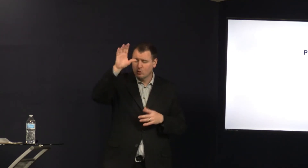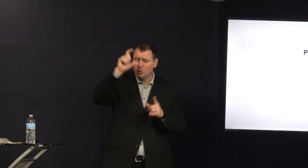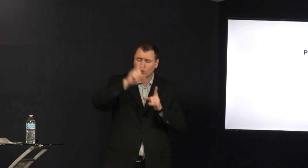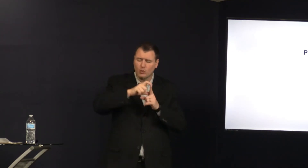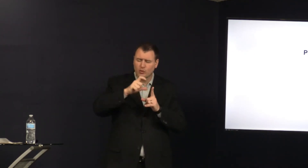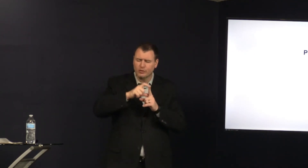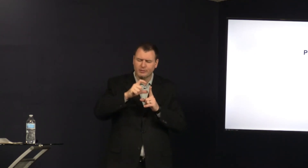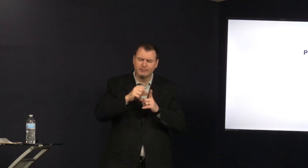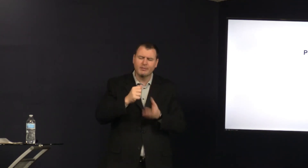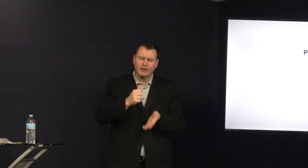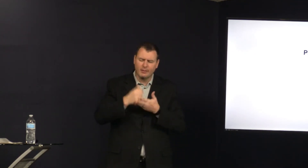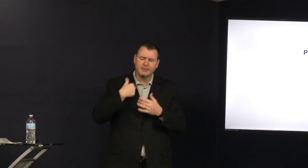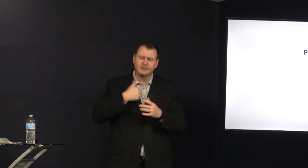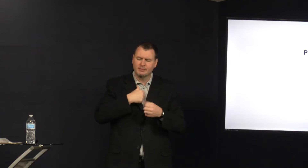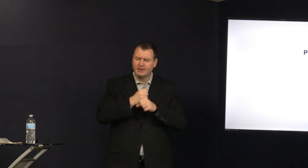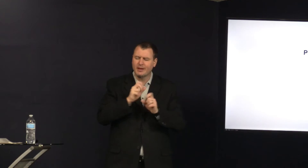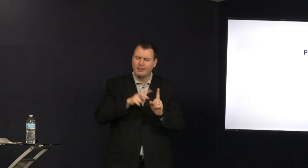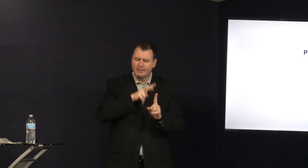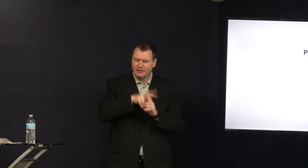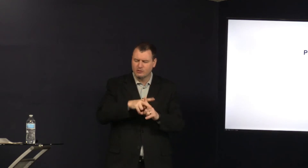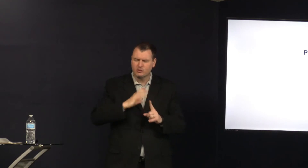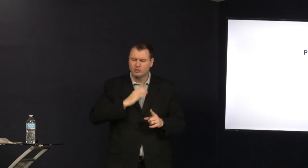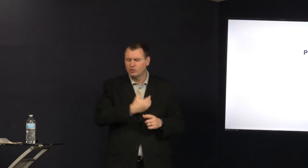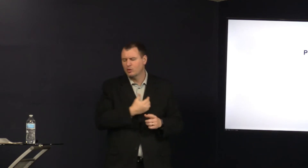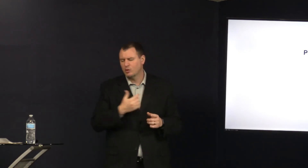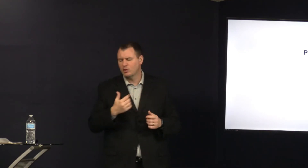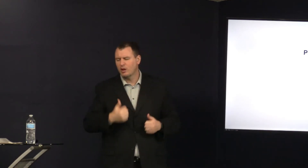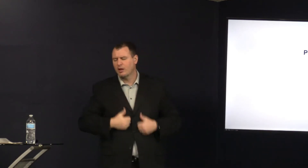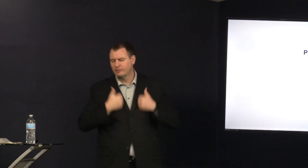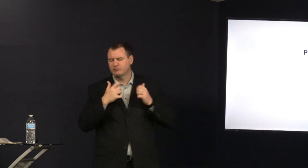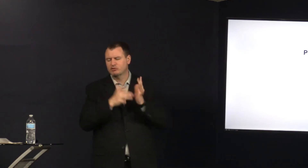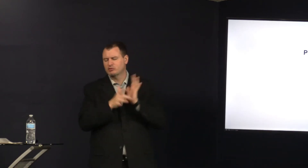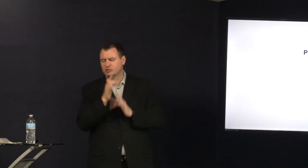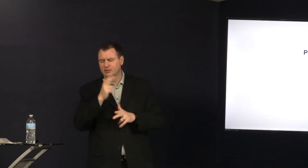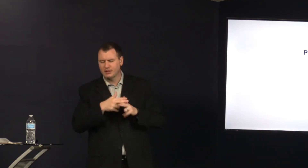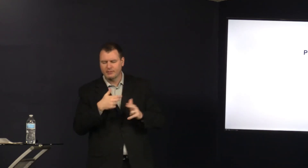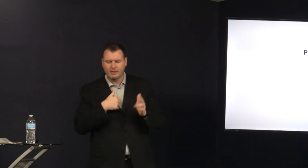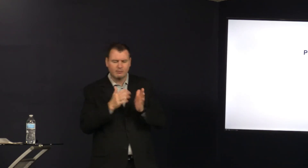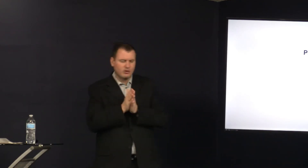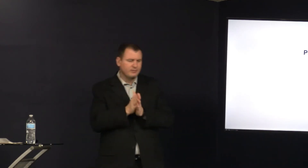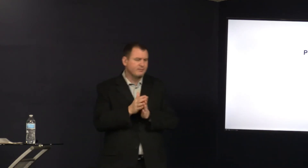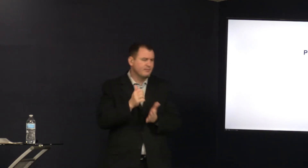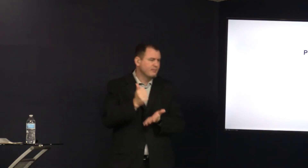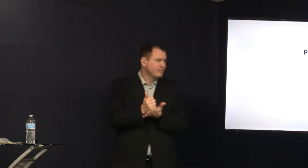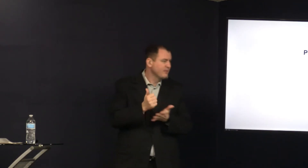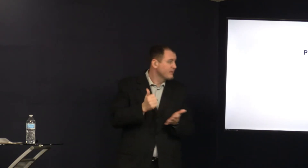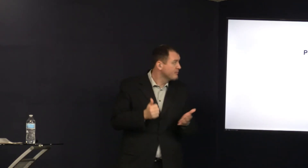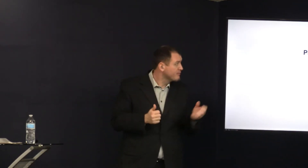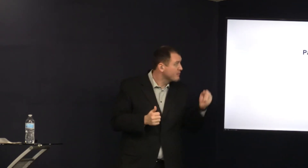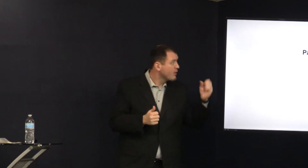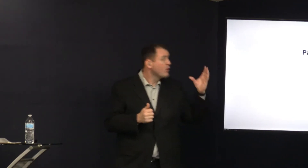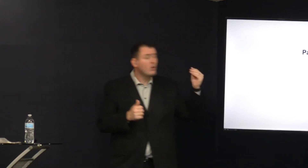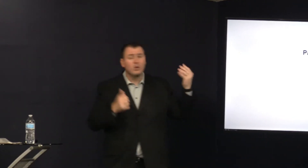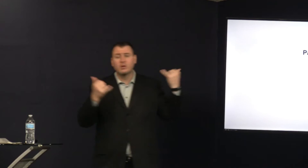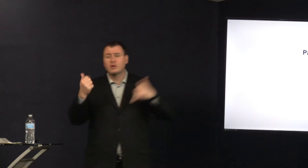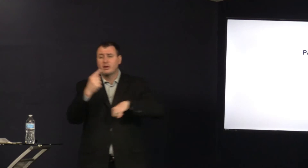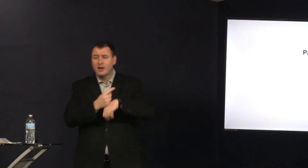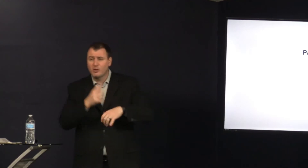wept. And help us to understand your word now. In Jesus' name I